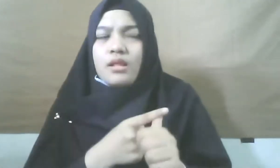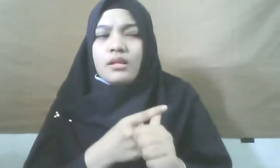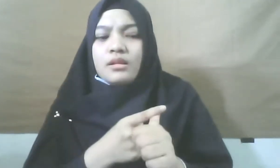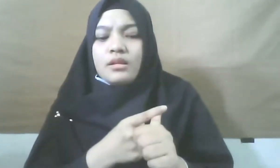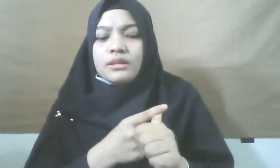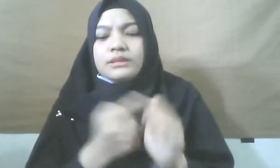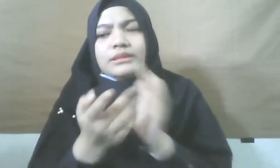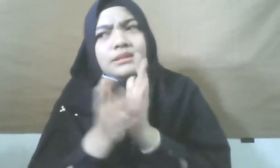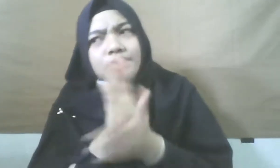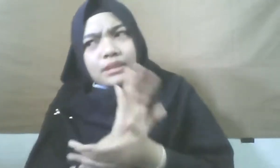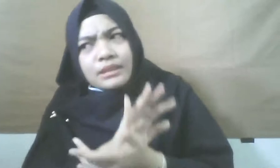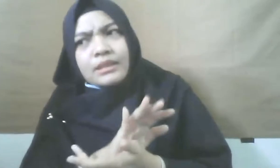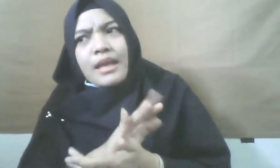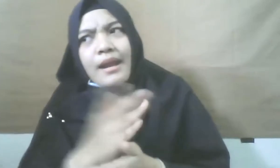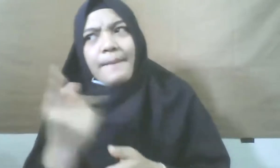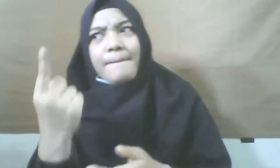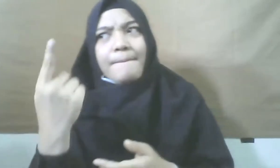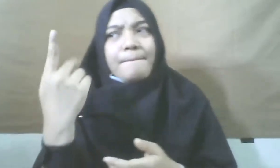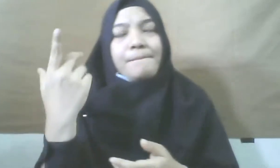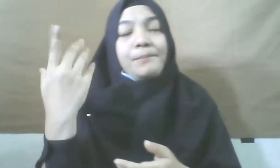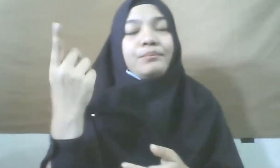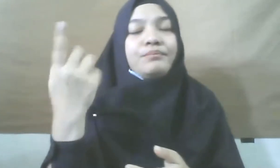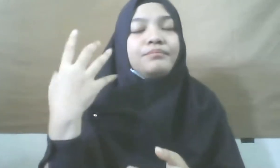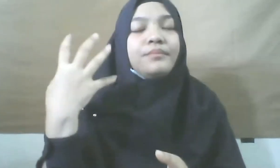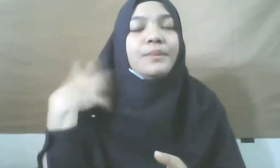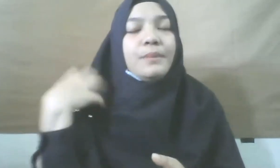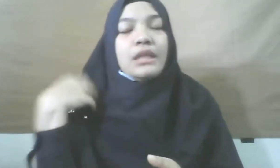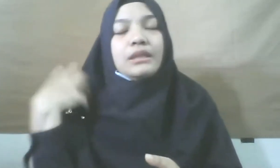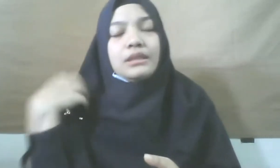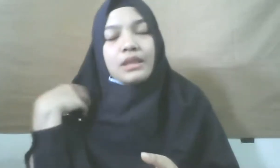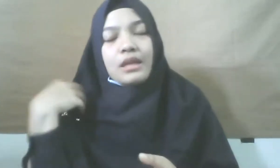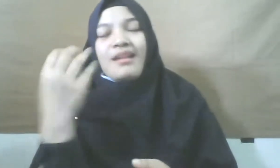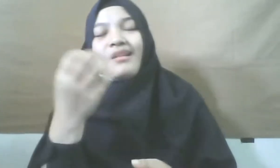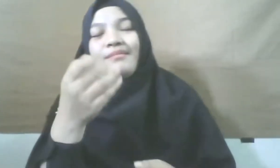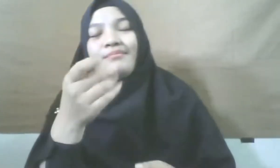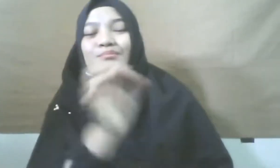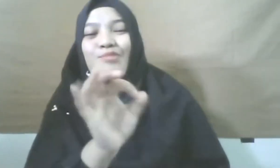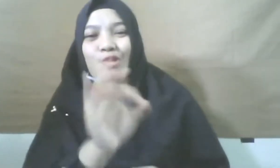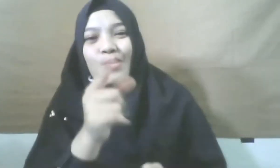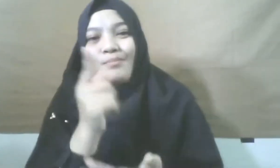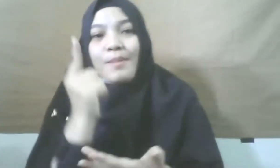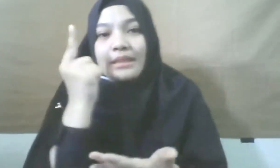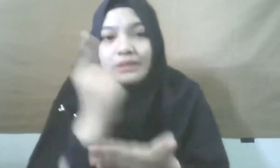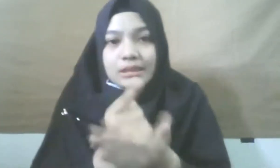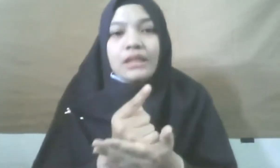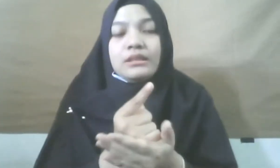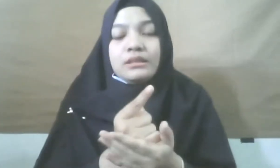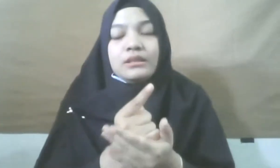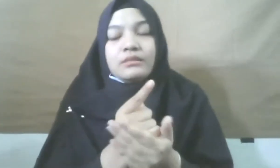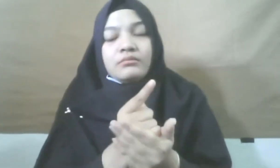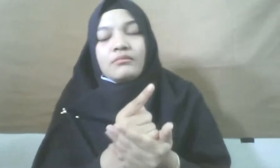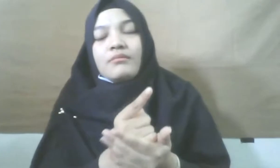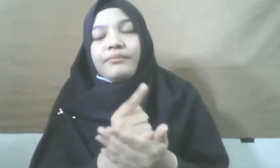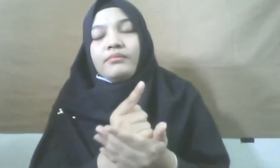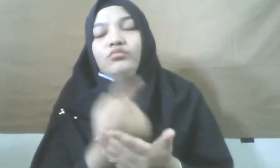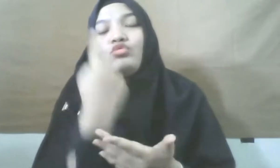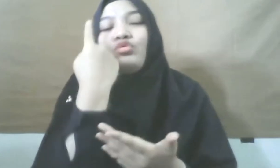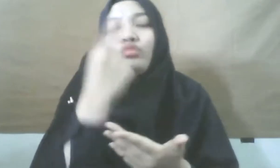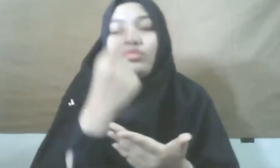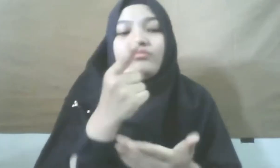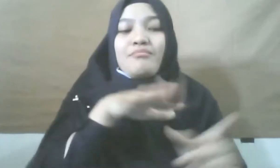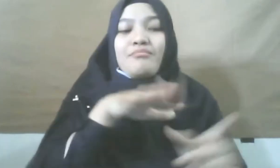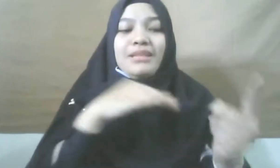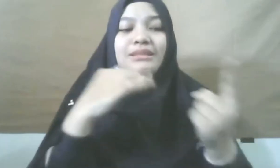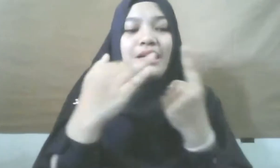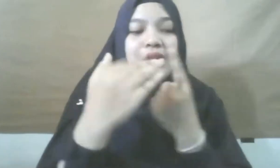sure that everyone, including those who are not speaking Bahasa Indonesia, understand what the